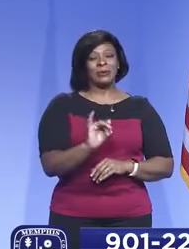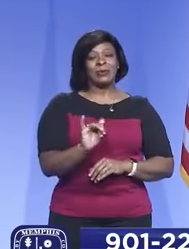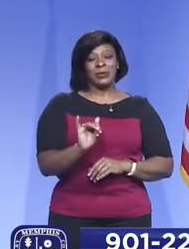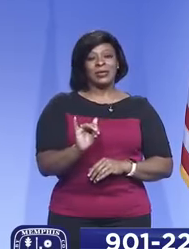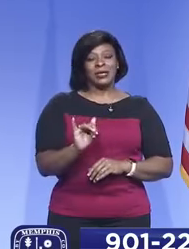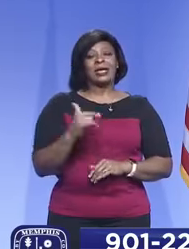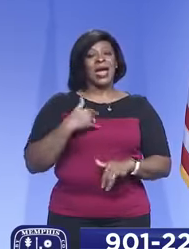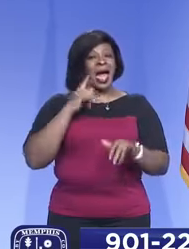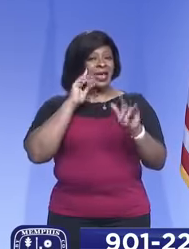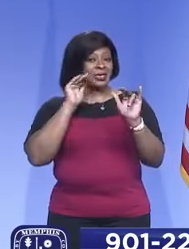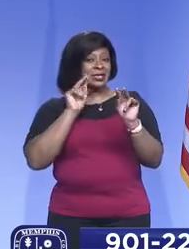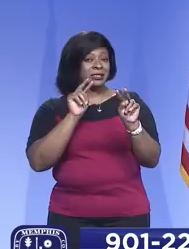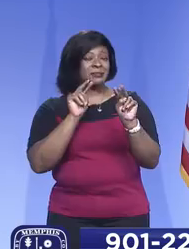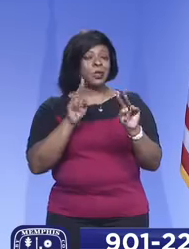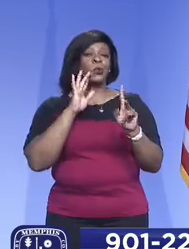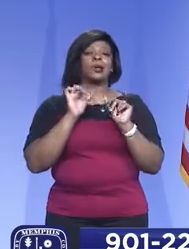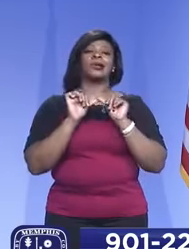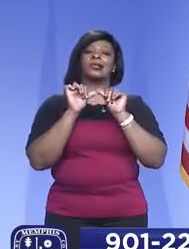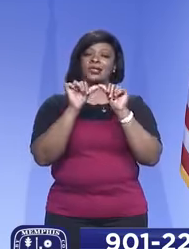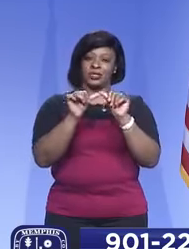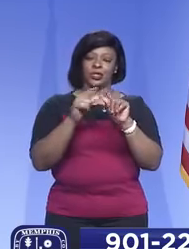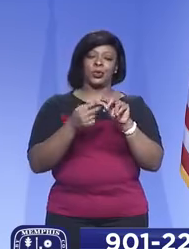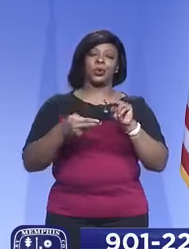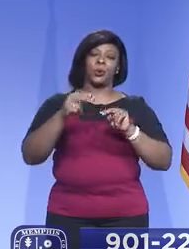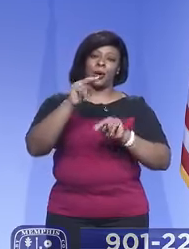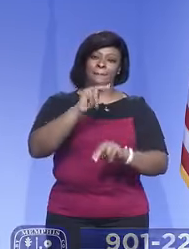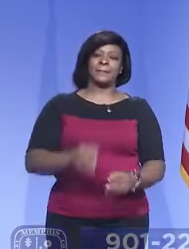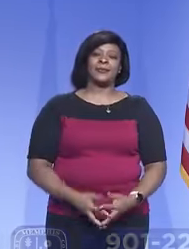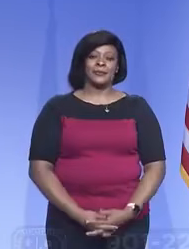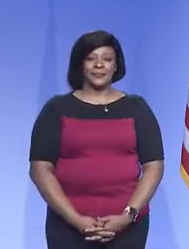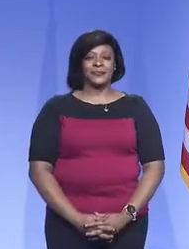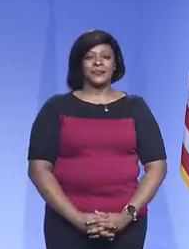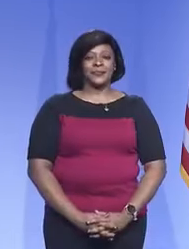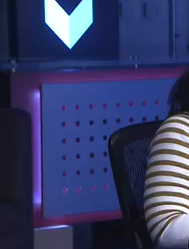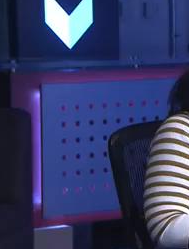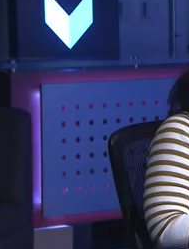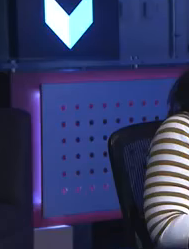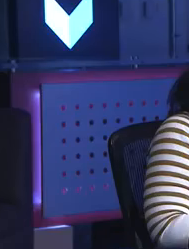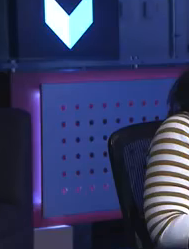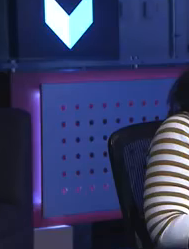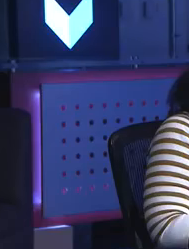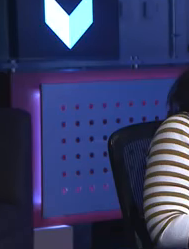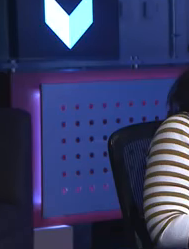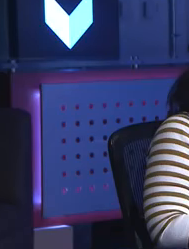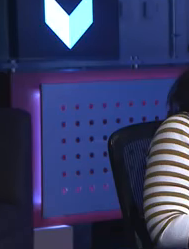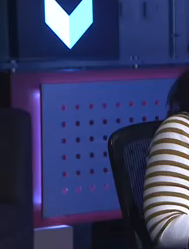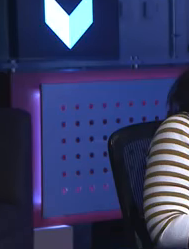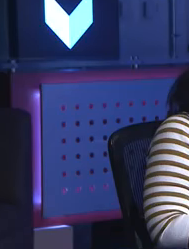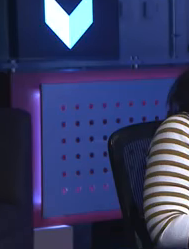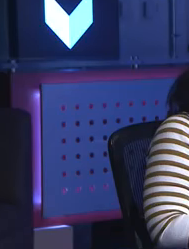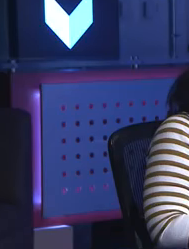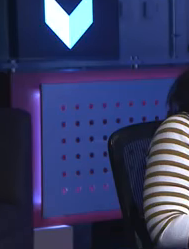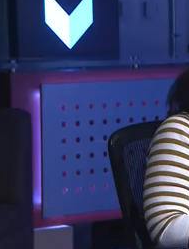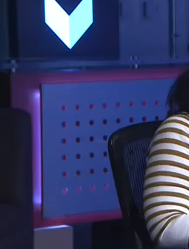I anticipate it would continue to go up. Greg Akers, Memphis Business Journal.